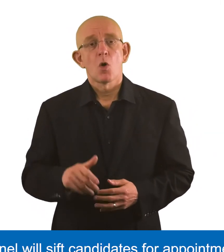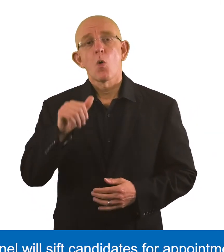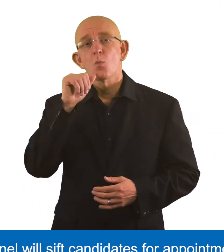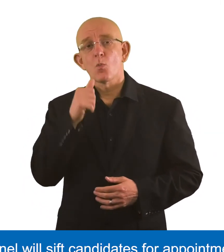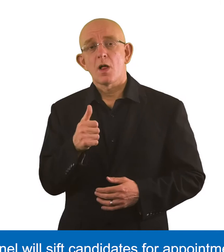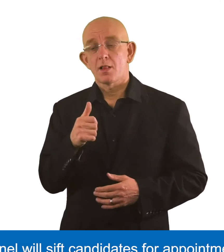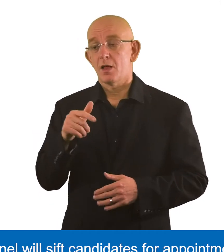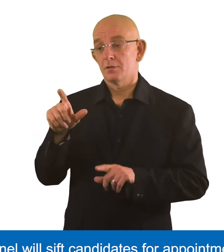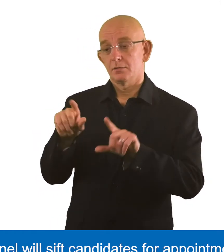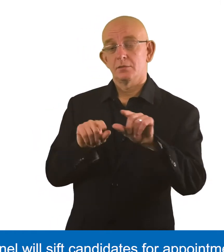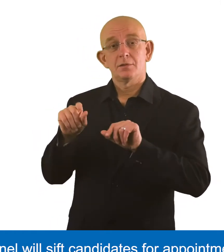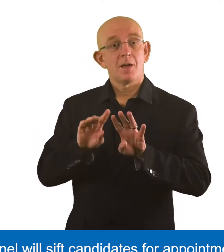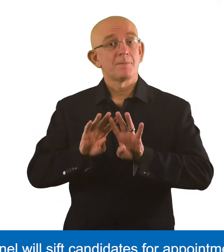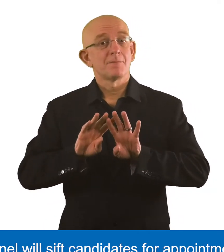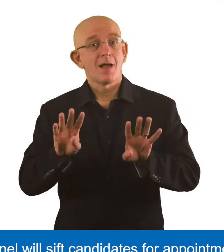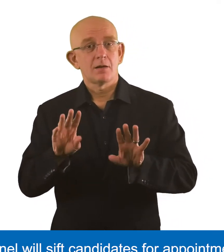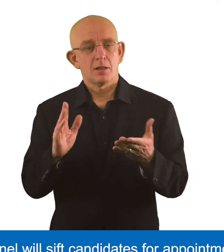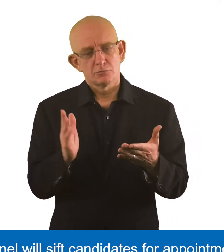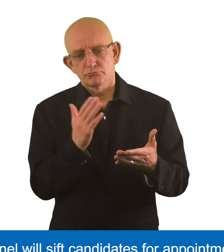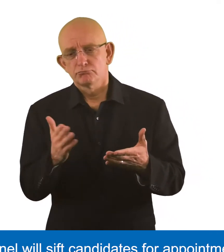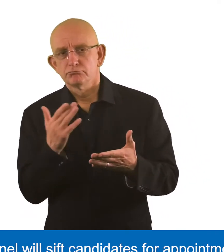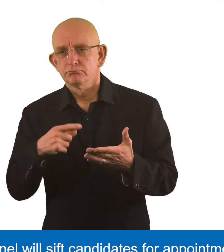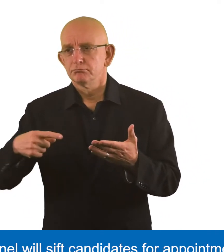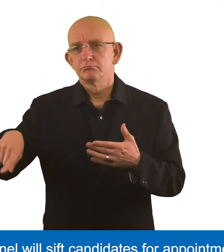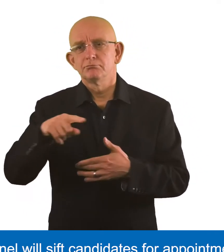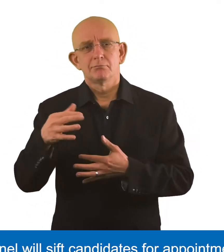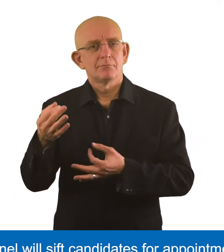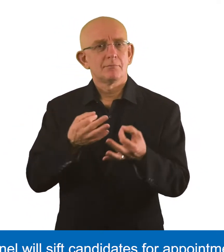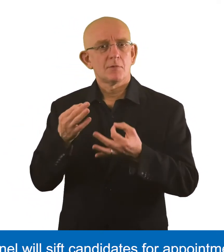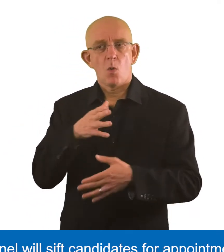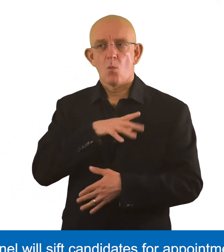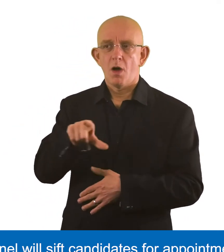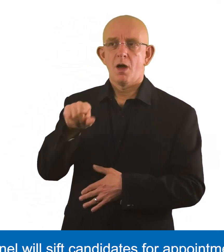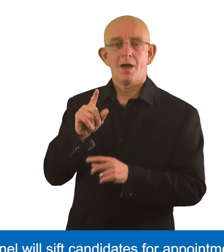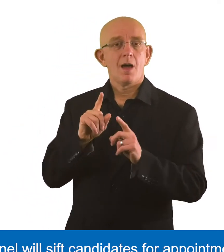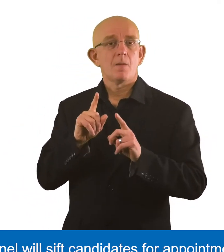A selection panel will sift candidates for appointment based on the criteria in the application pack.